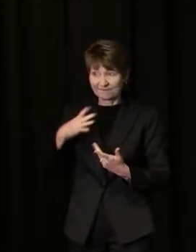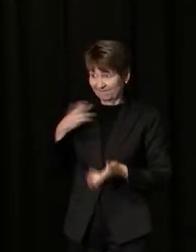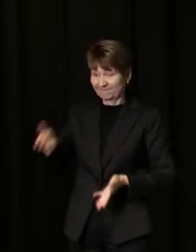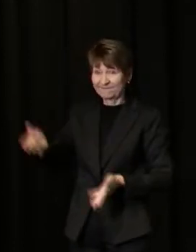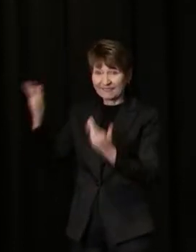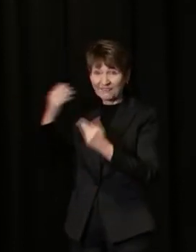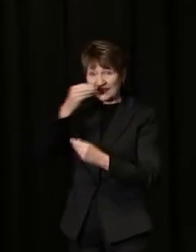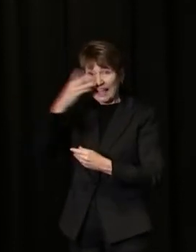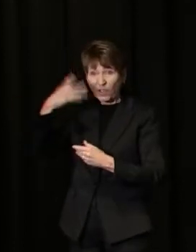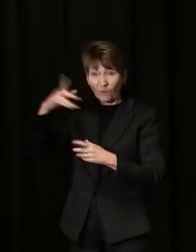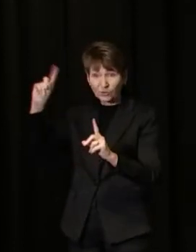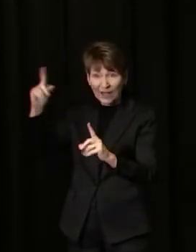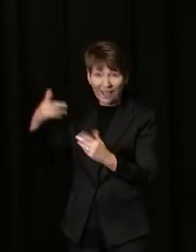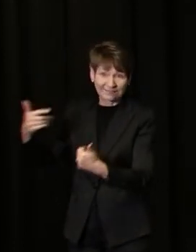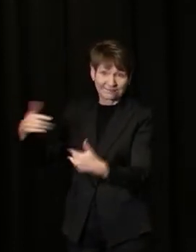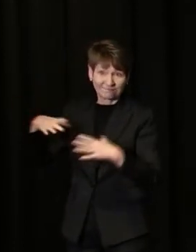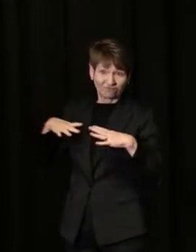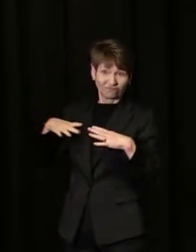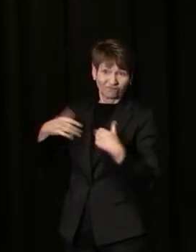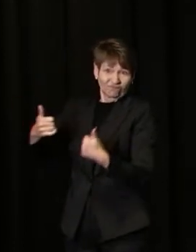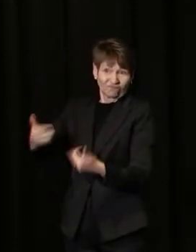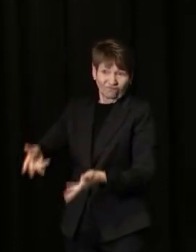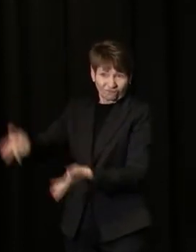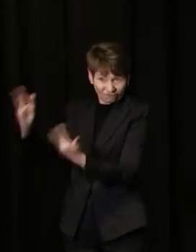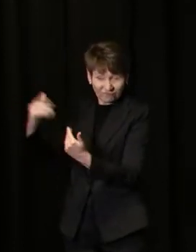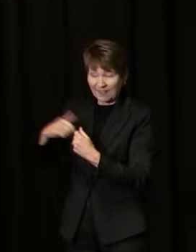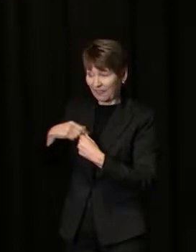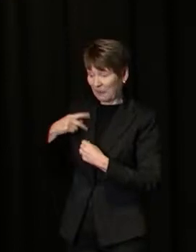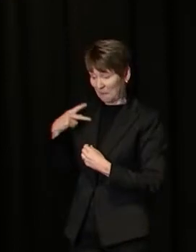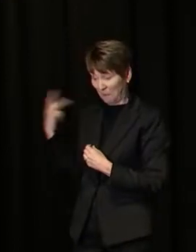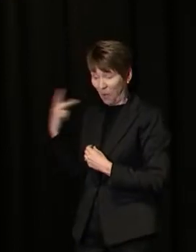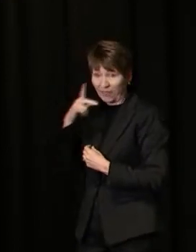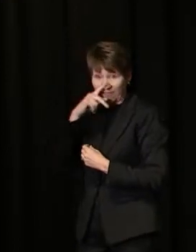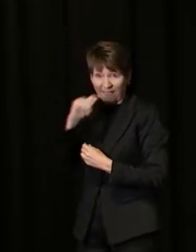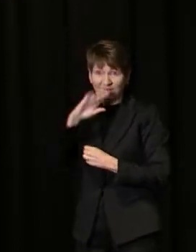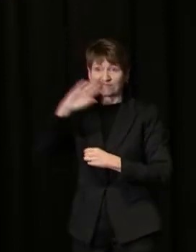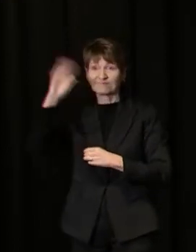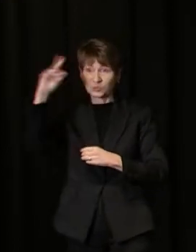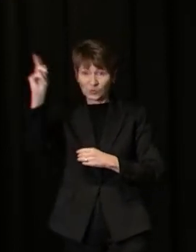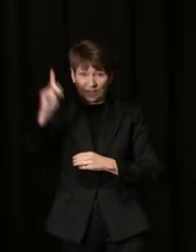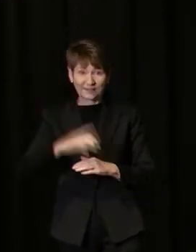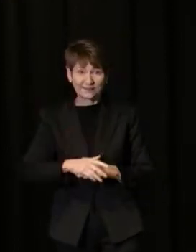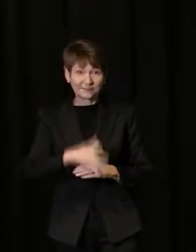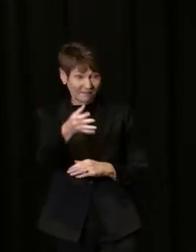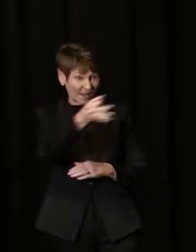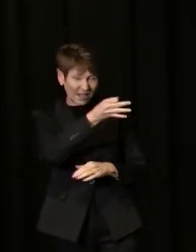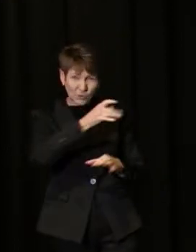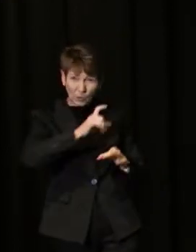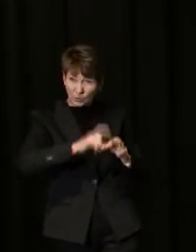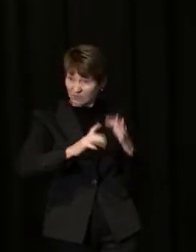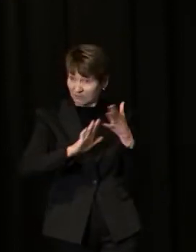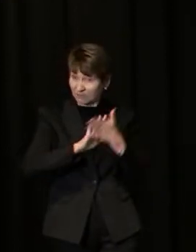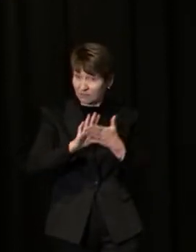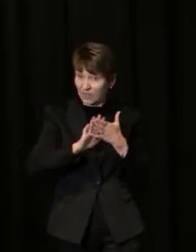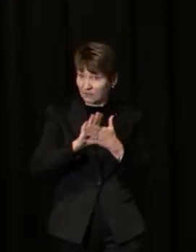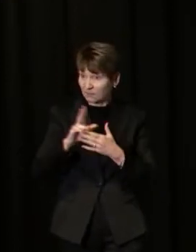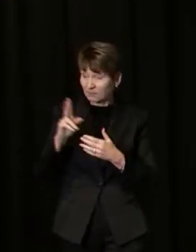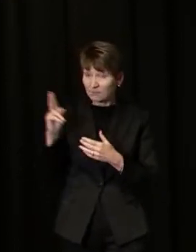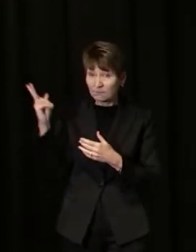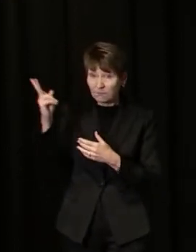thing for them. So they're happy with essentially letting the brakes off at 90. Well, I think that, you